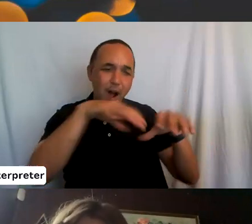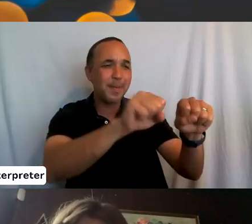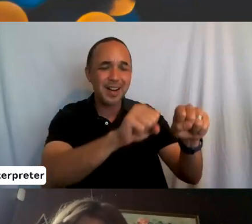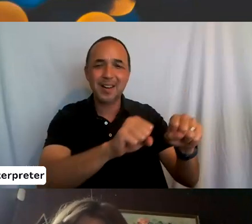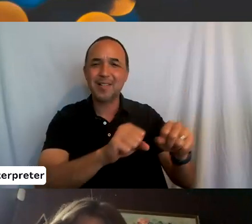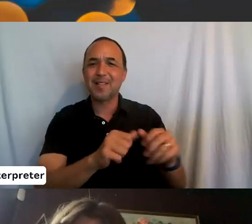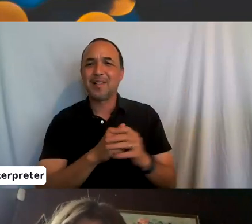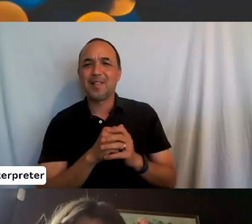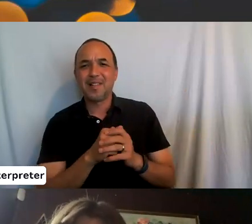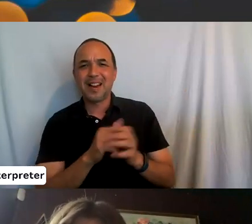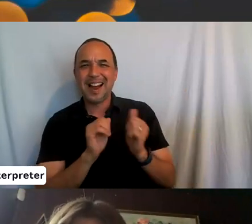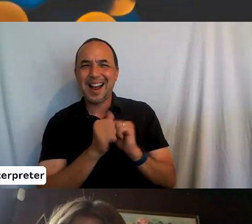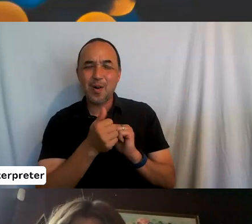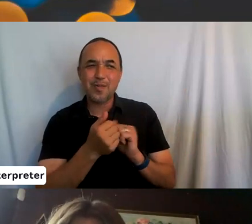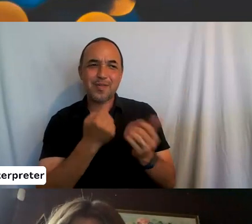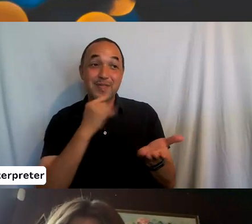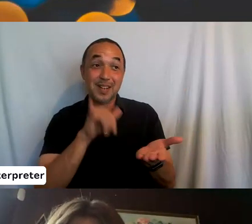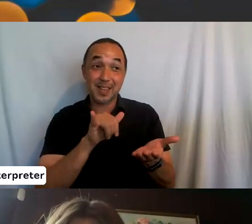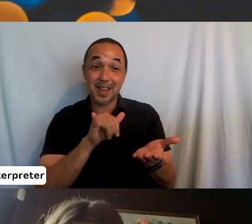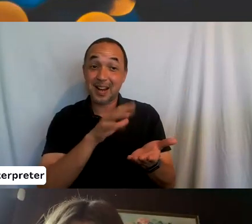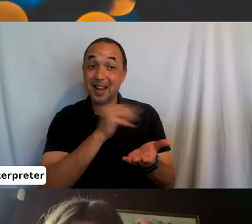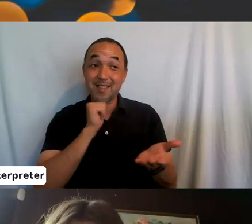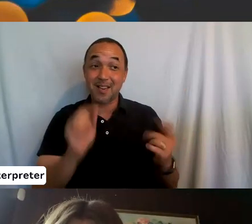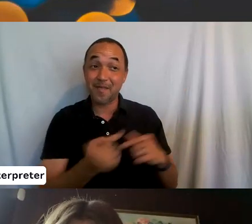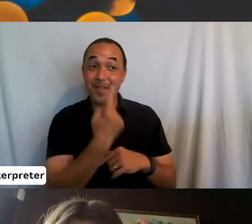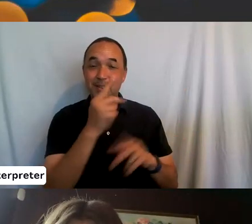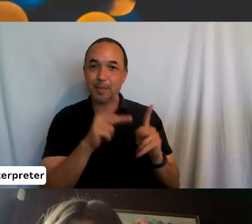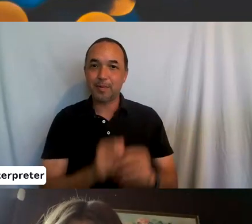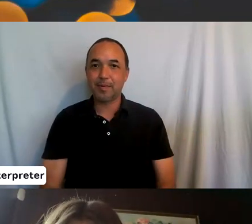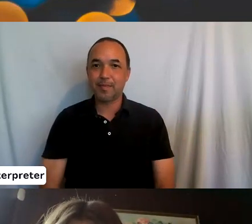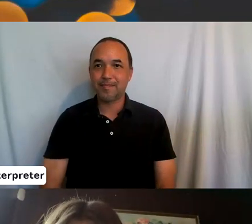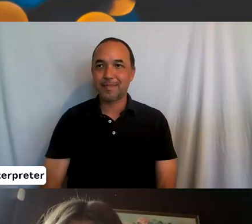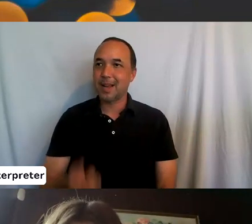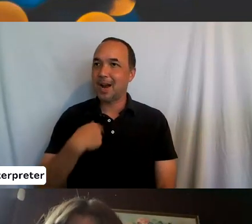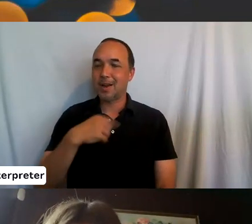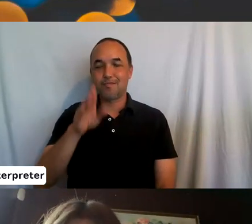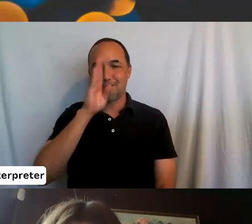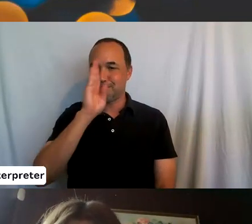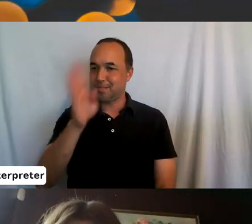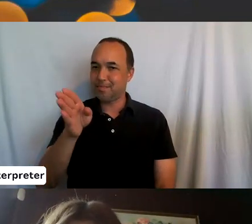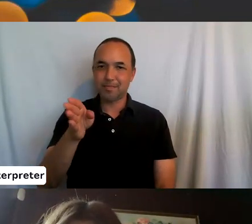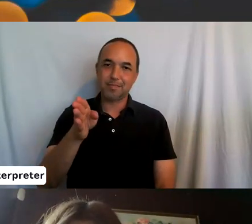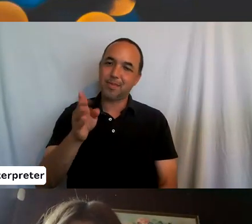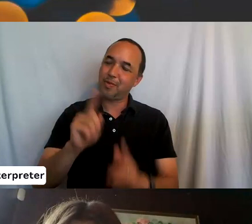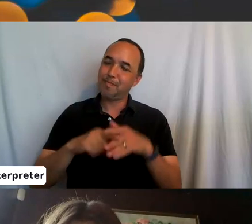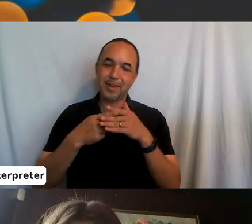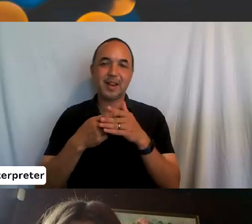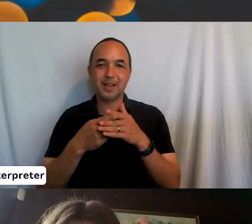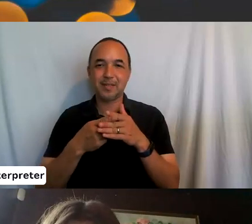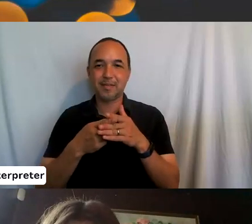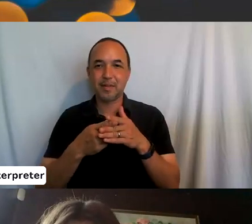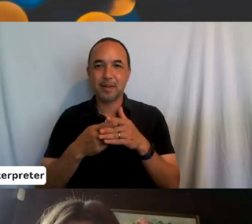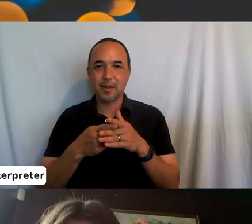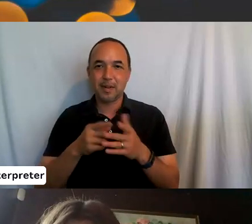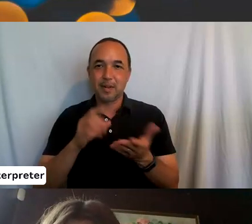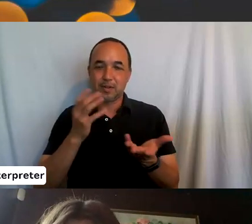do that in a way that folks don't get defensive? So my tip is to just say it right off the bat, because then people become aware. Like, so it's one of the